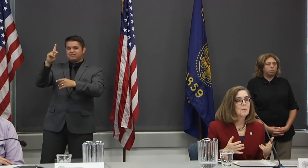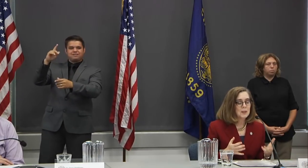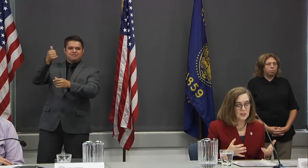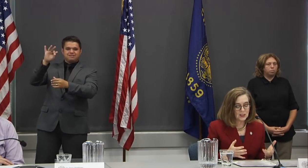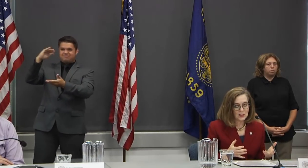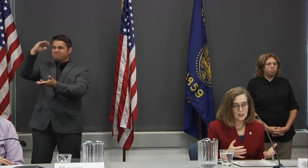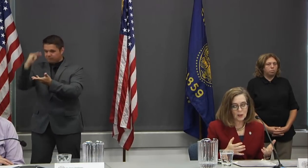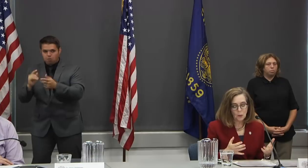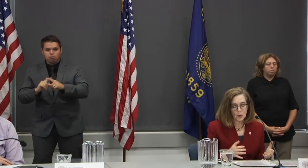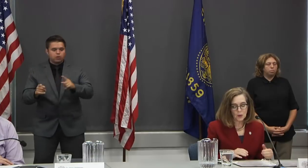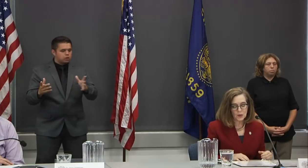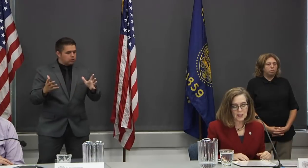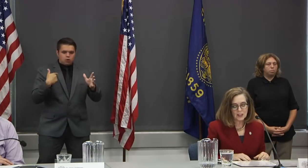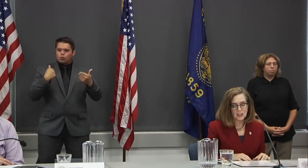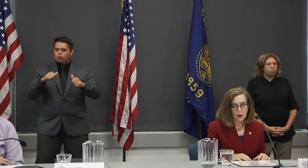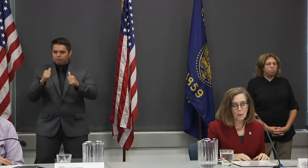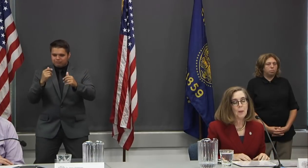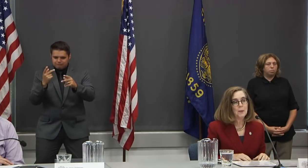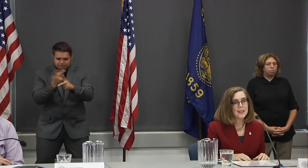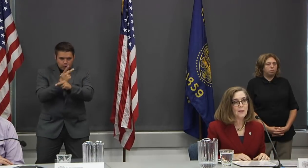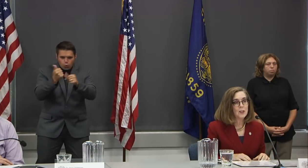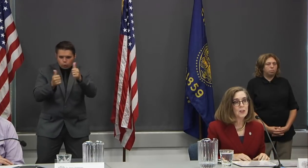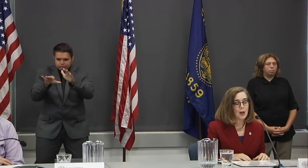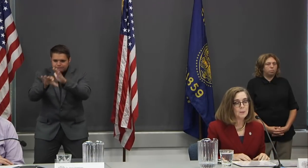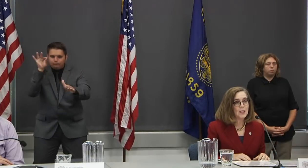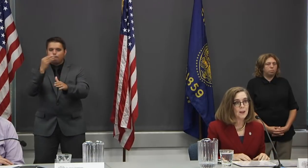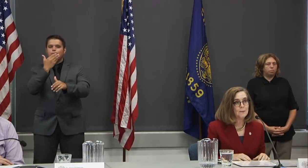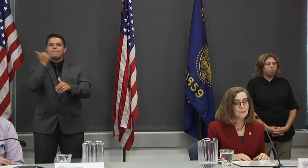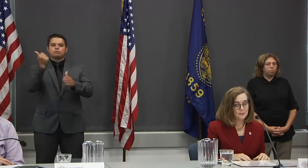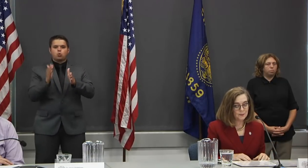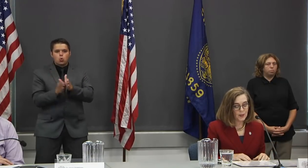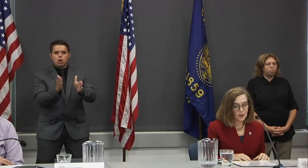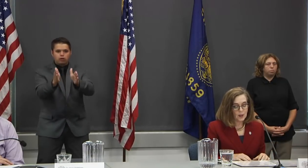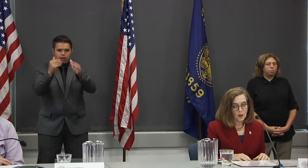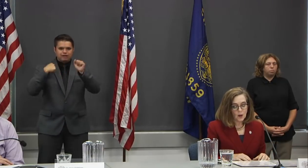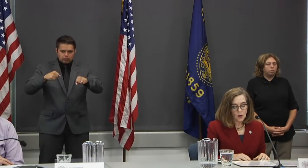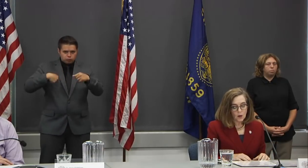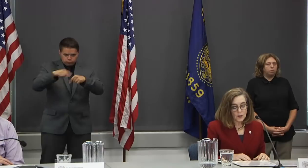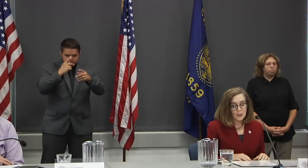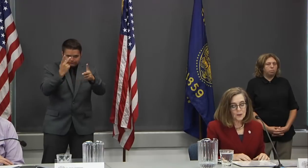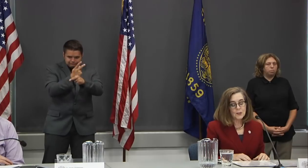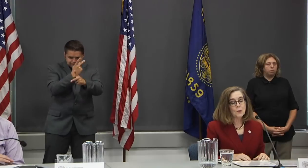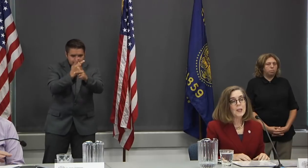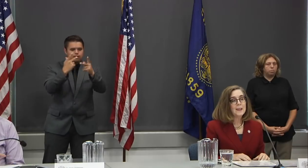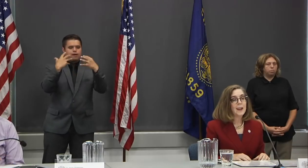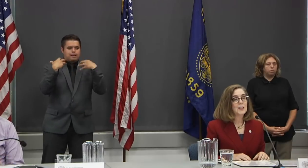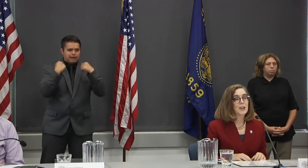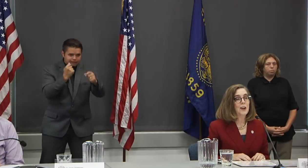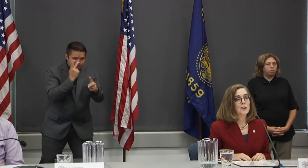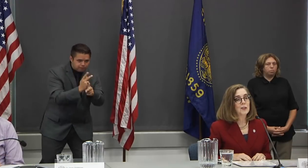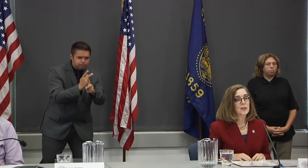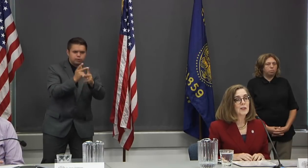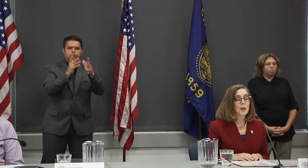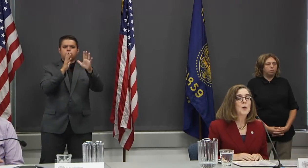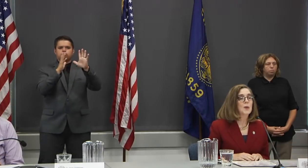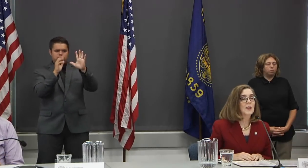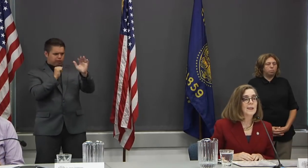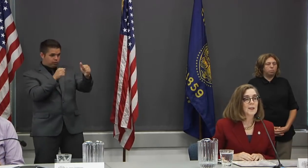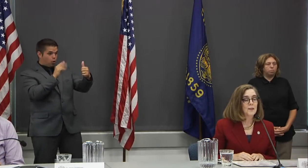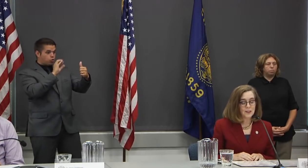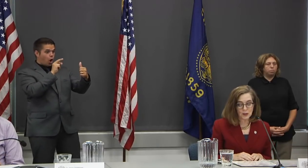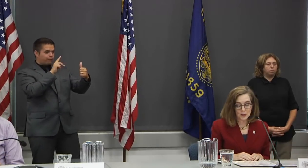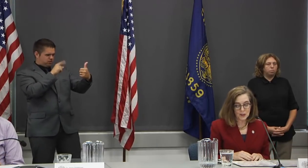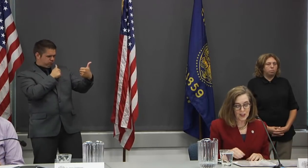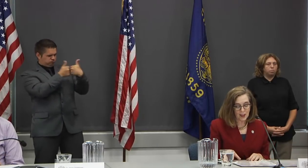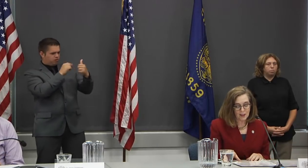leaders, businesses, and workers can step up and get the job done. Earlier this week, I challenged local